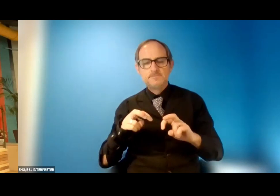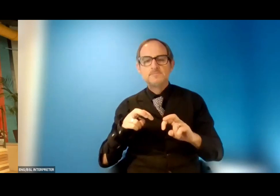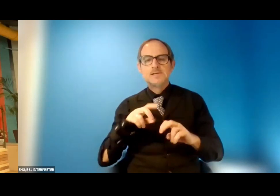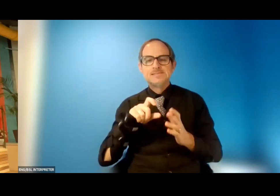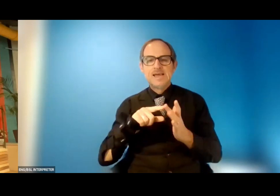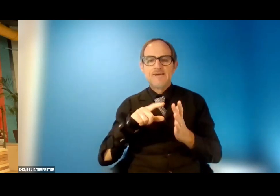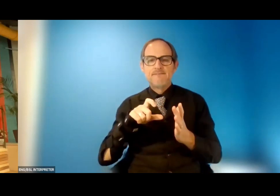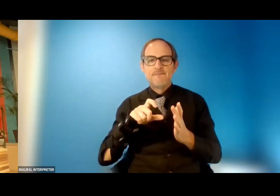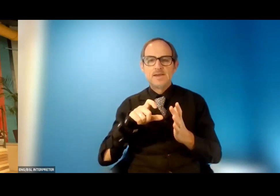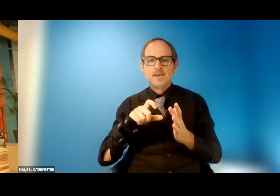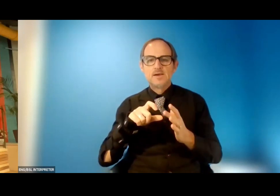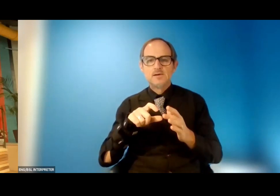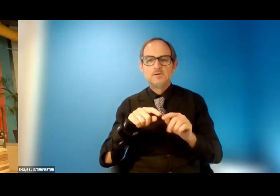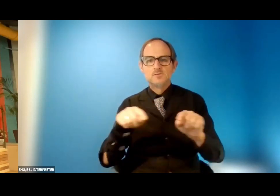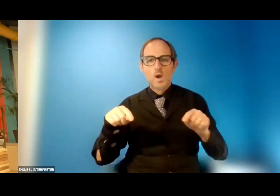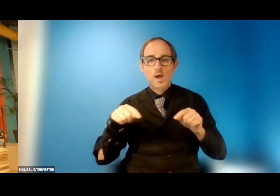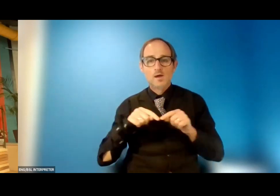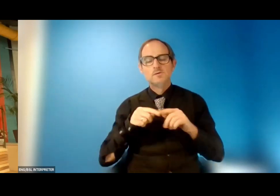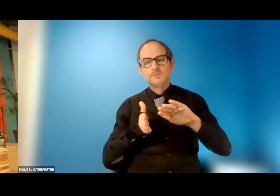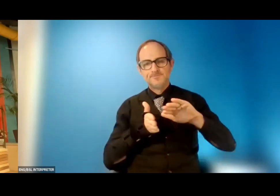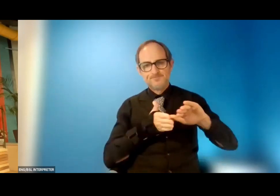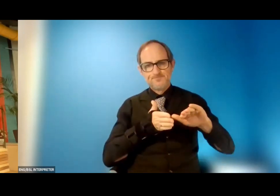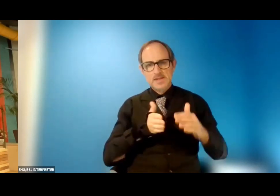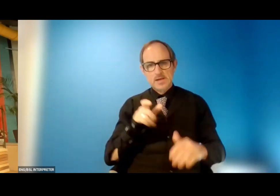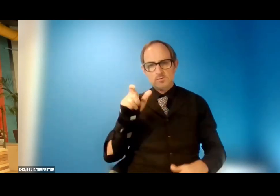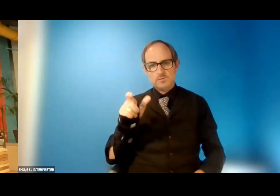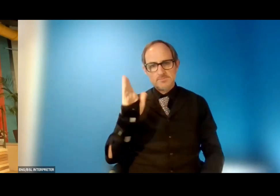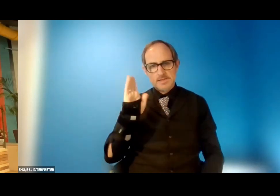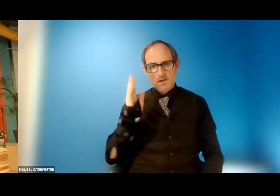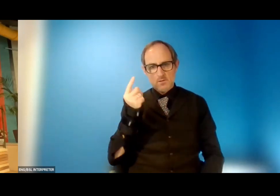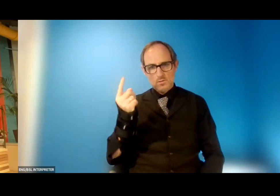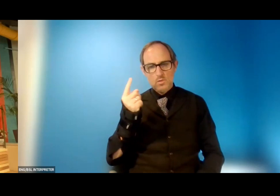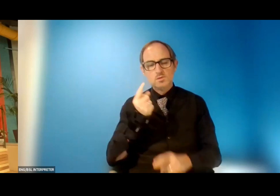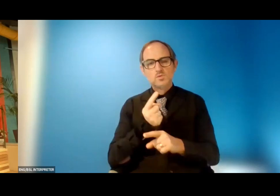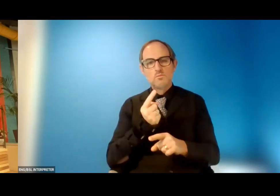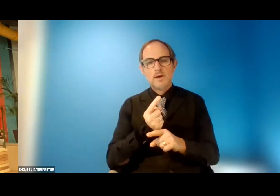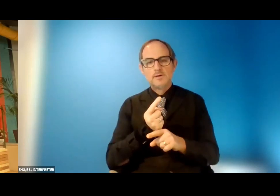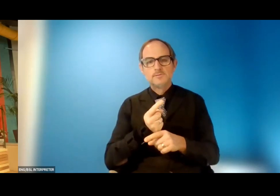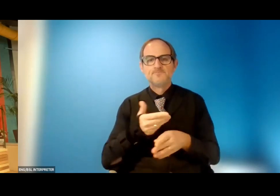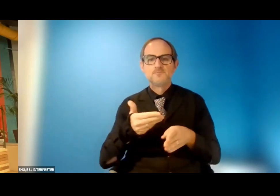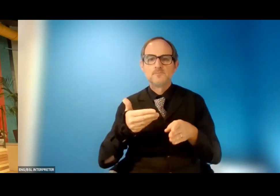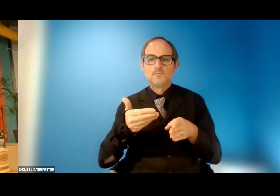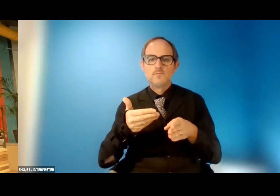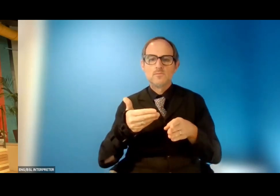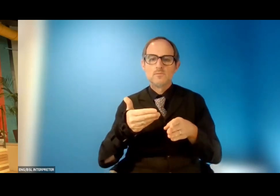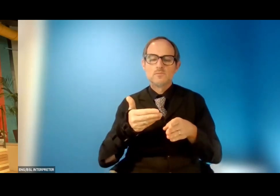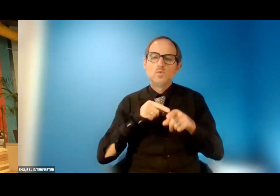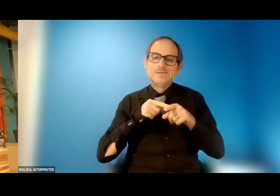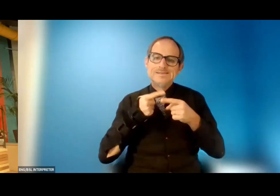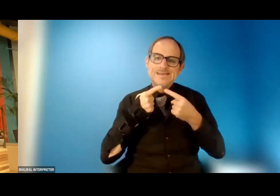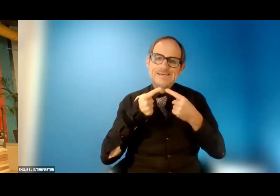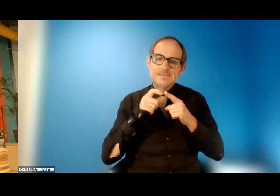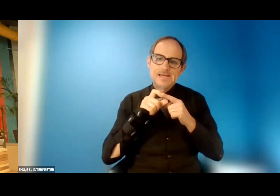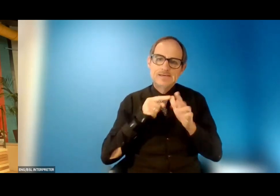everybody. So I'll invite our next speaker, Annika, who's going to be sharing about the working from a data portrait perspective